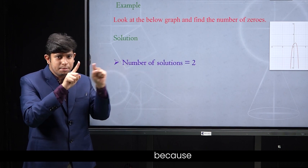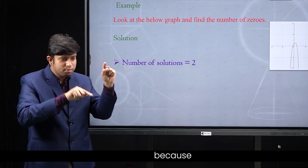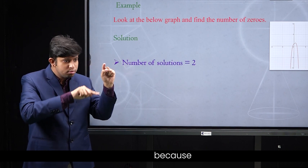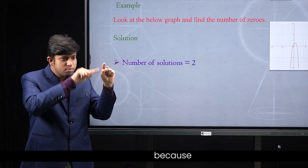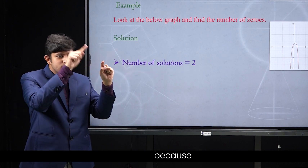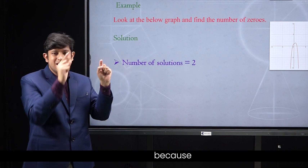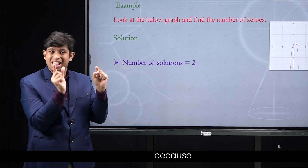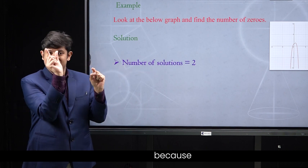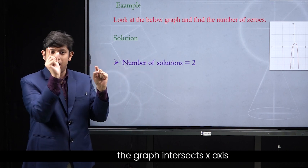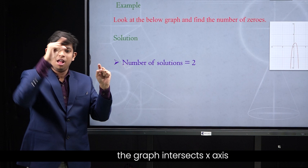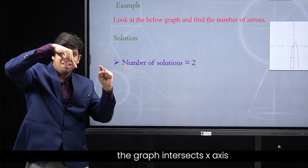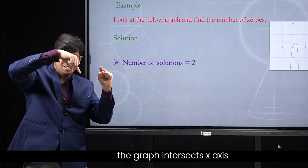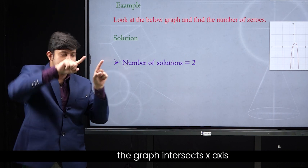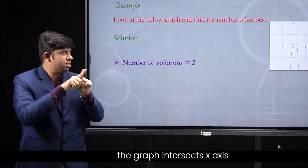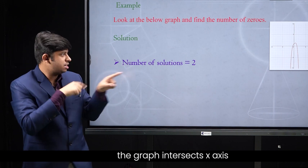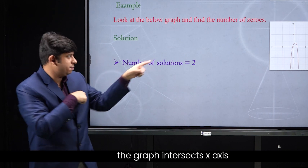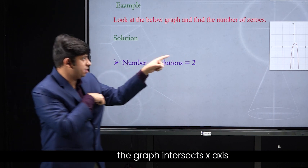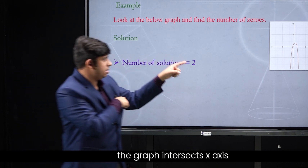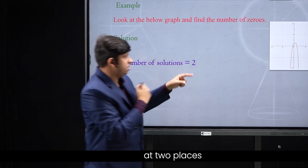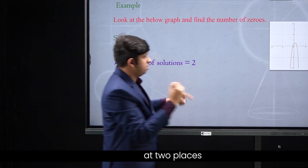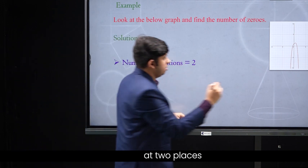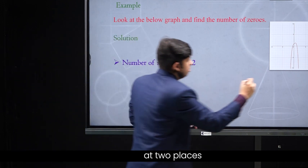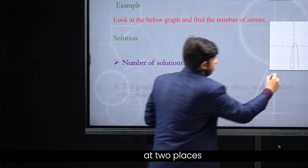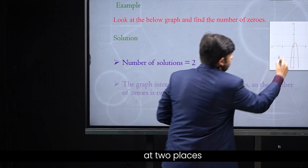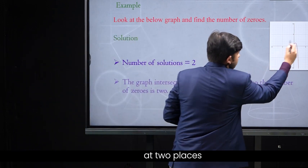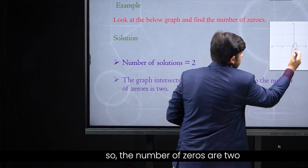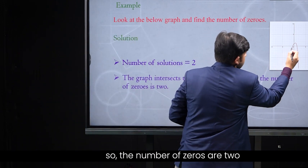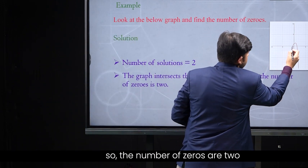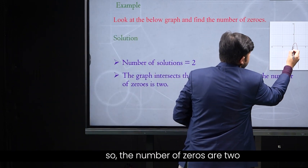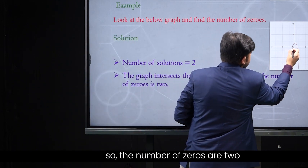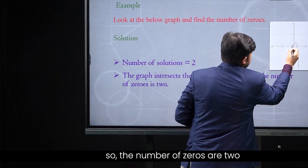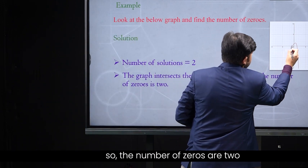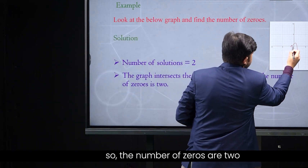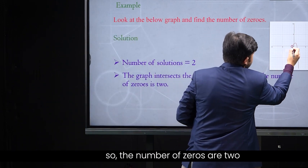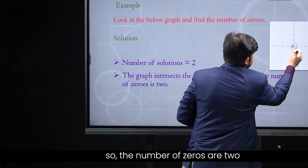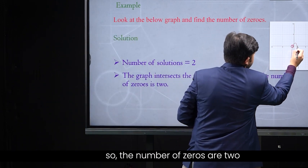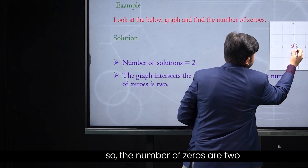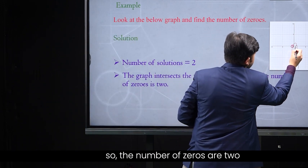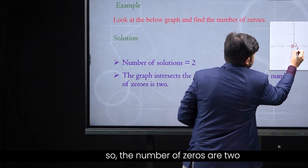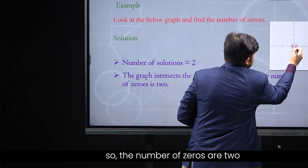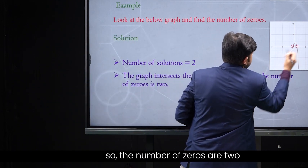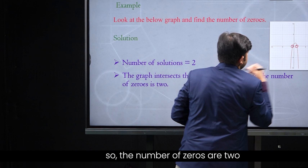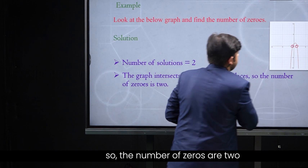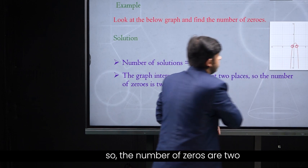because the graph intersects x-axis at 2 places, so the number of zeros are 2.